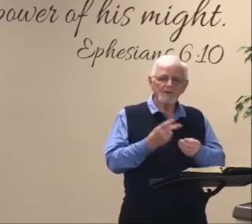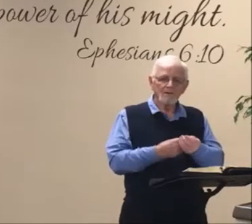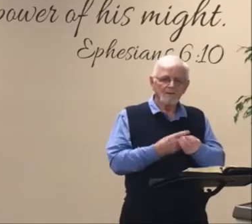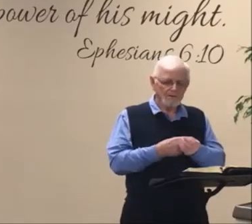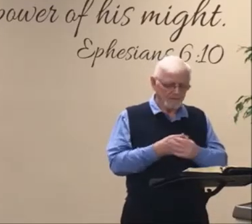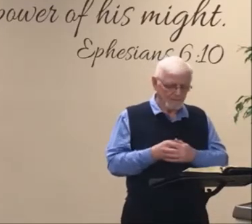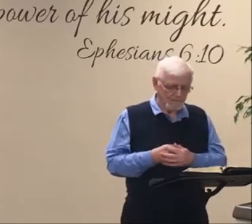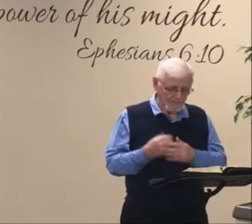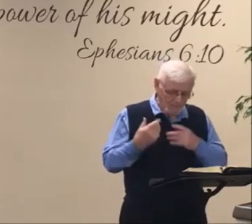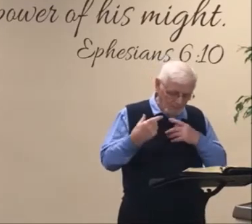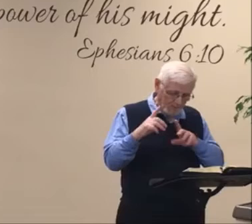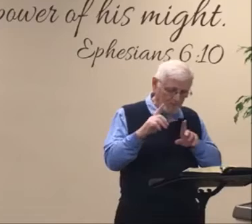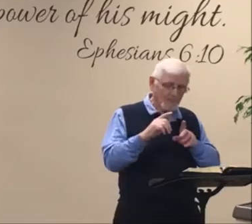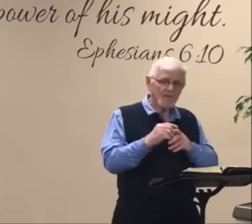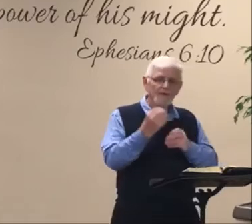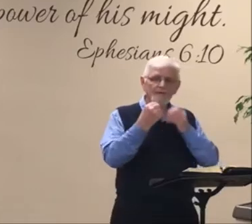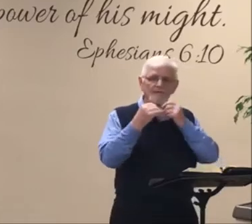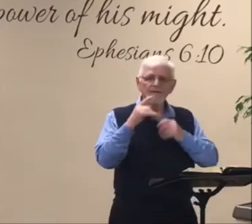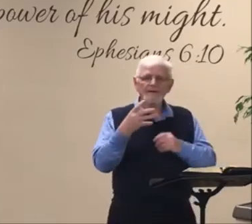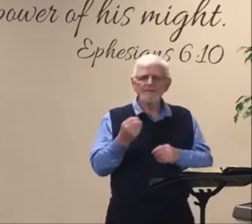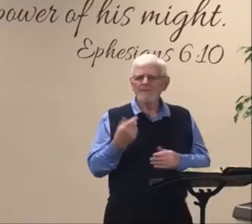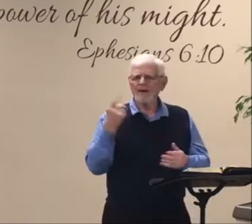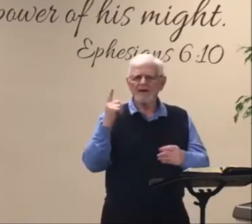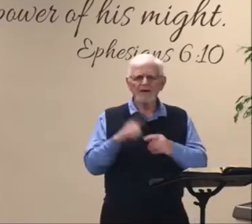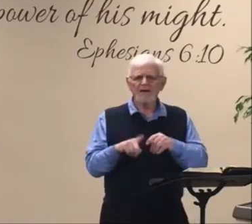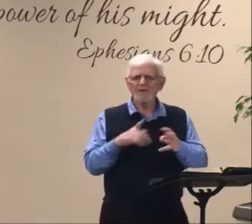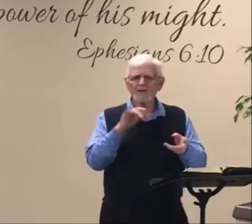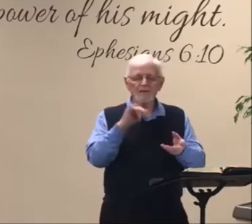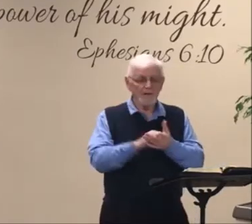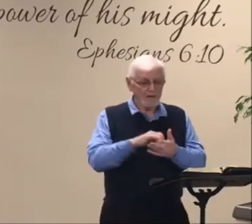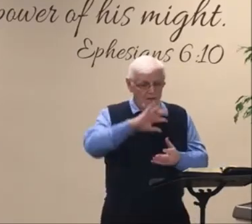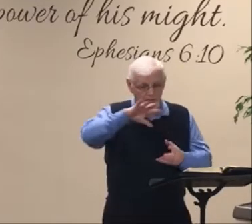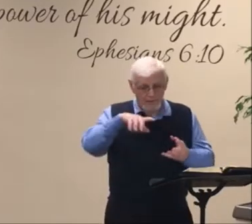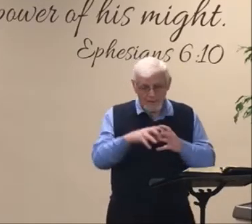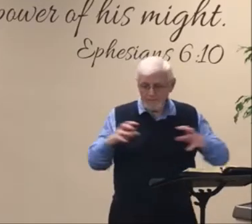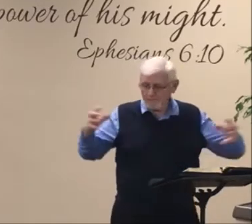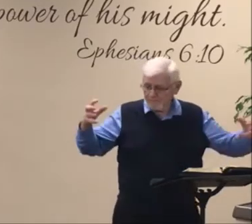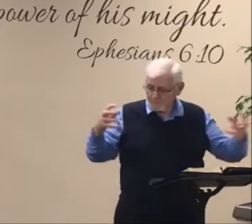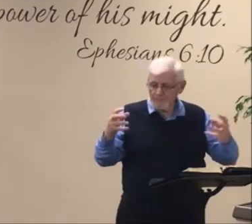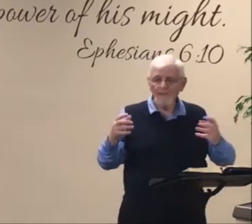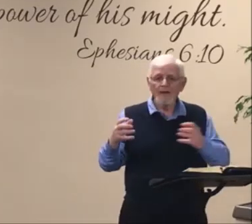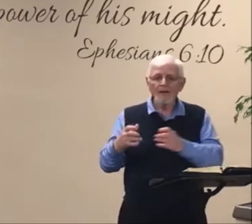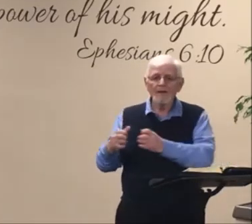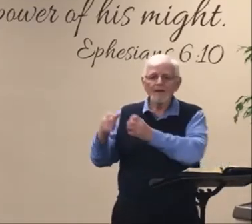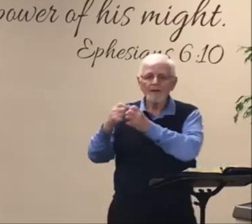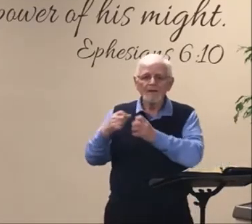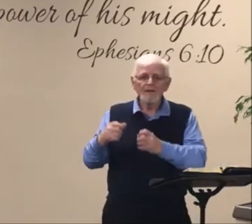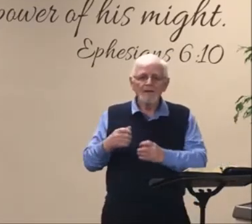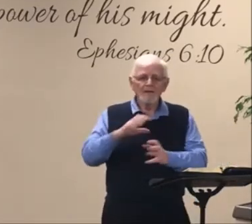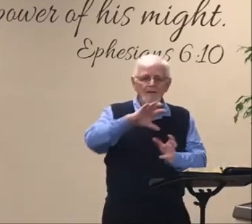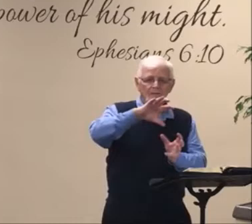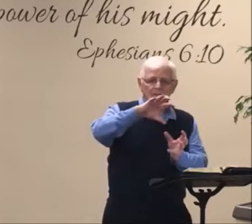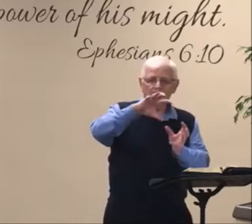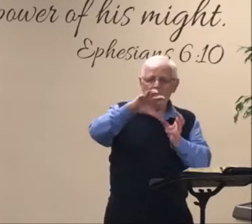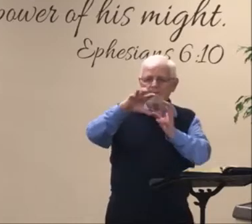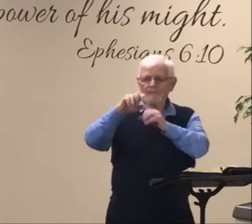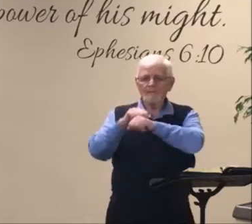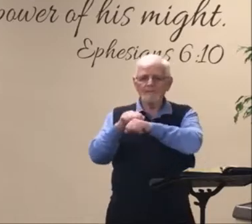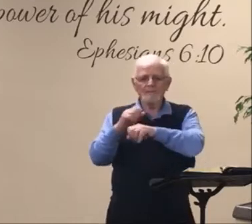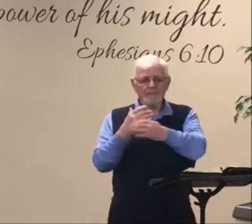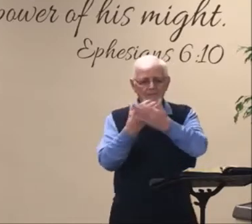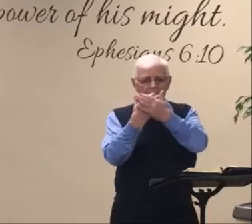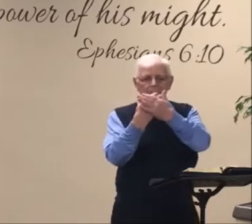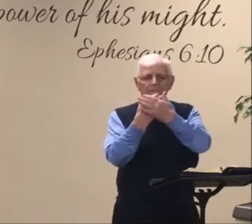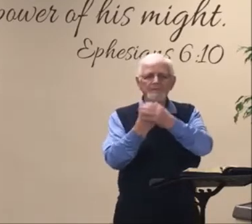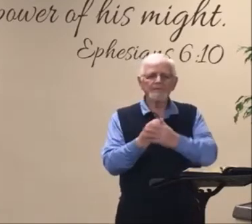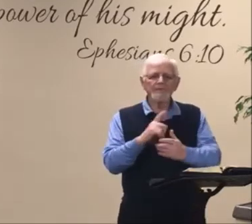and go and feed them. And they said, we cannot until all the flocks be gathered together, until they roll the stone from the well's mouth.